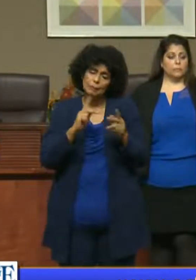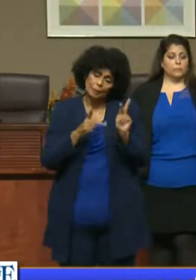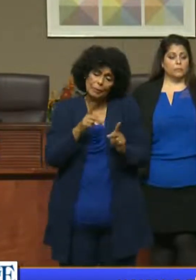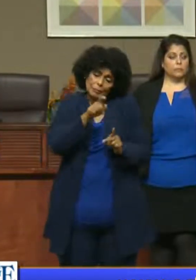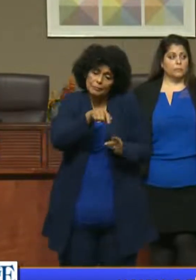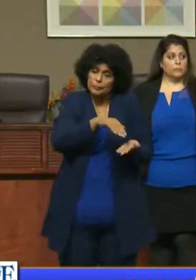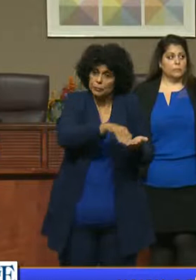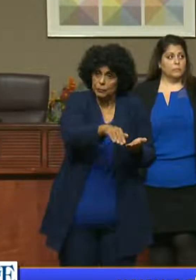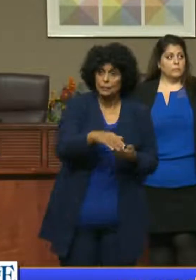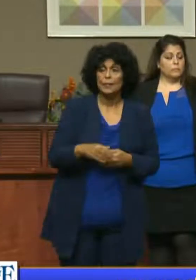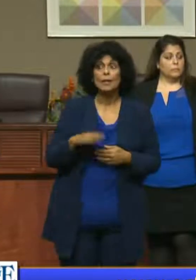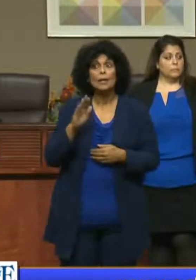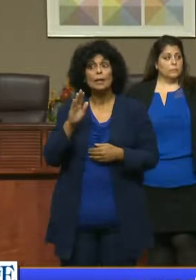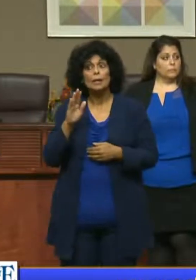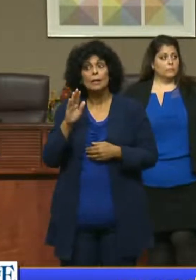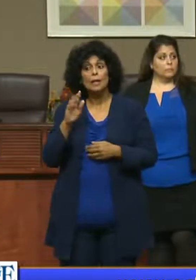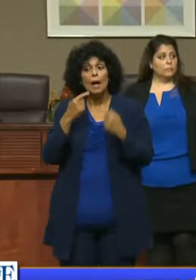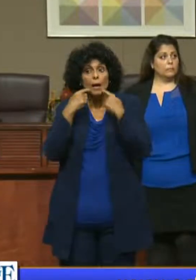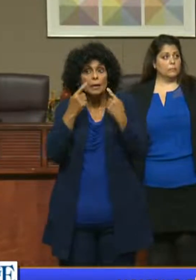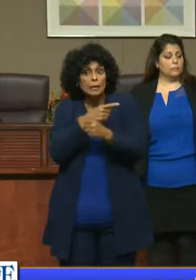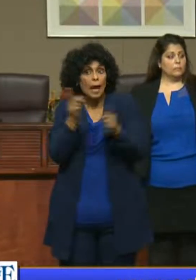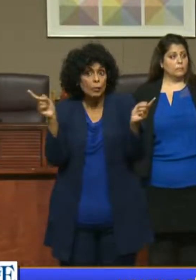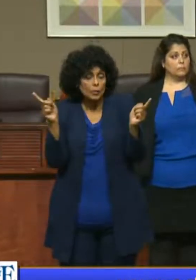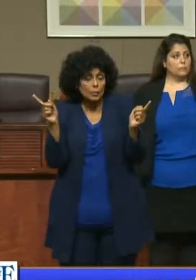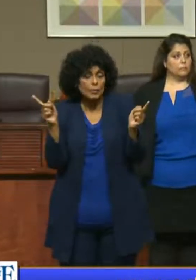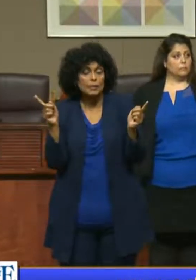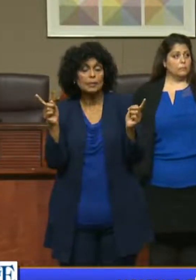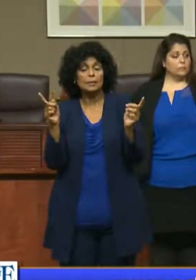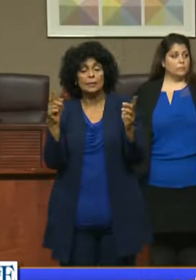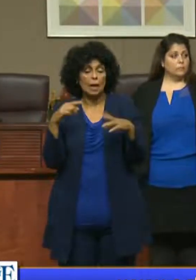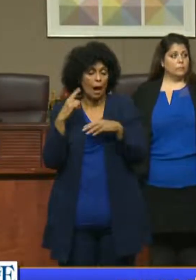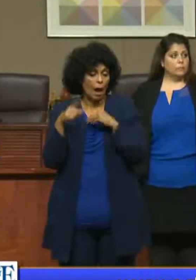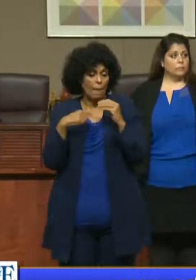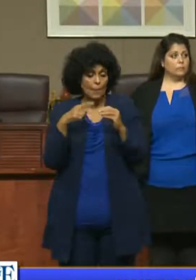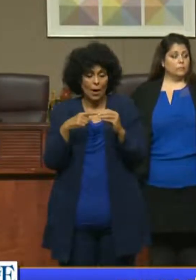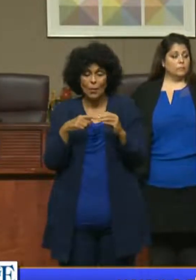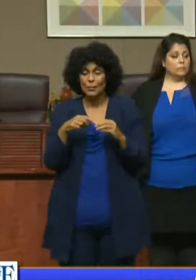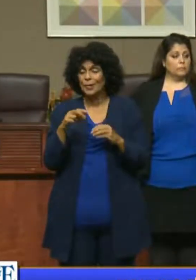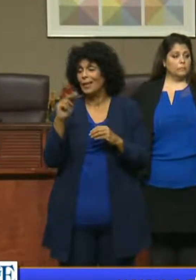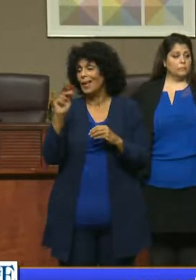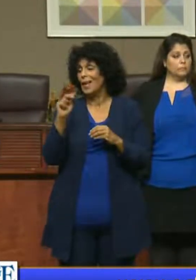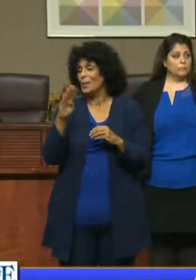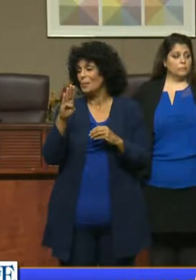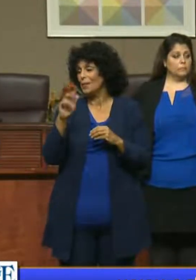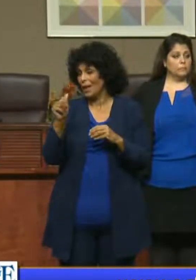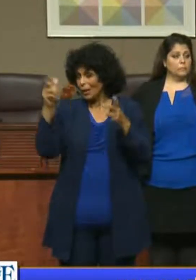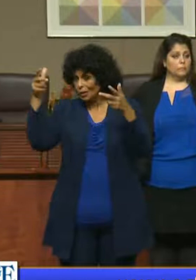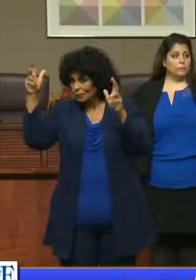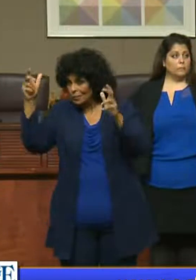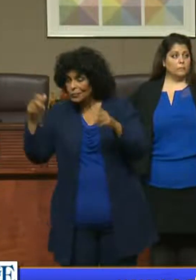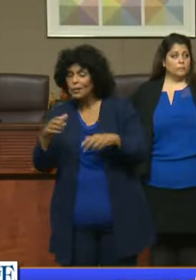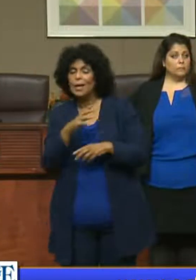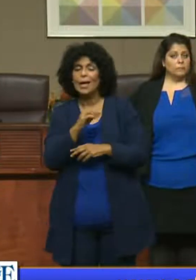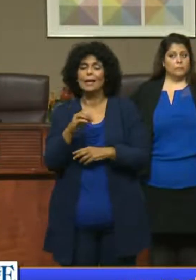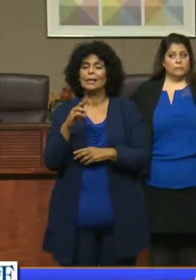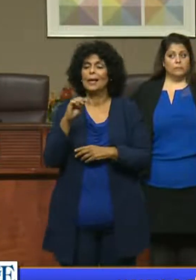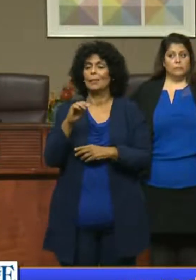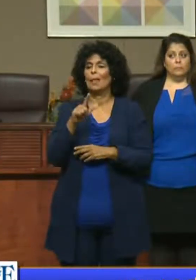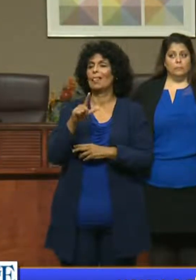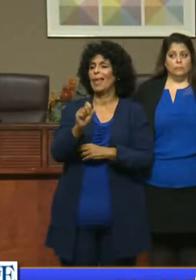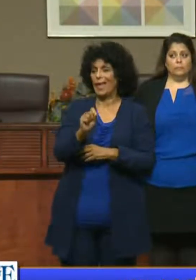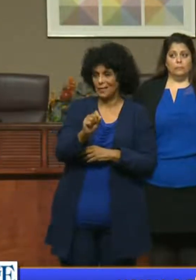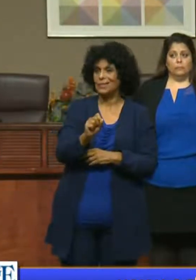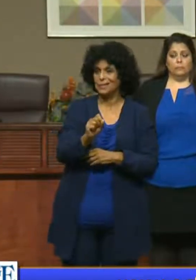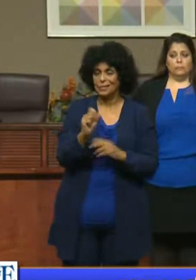the announcement that has been made about the NBA and the MLS going